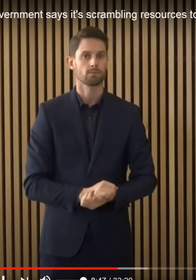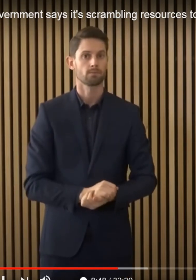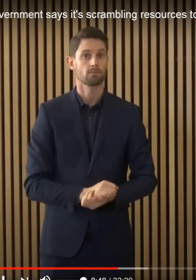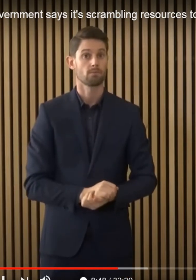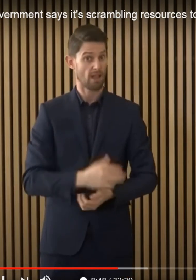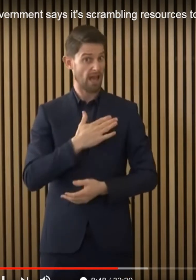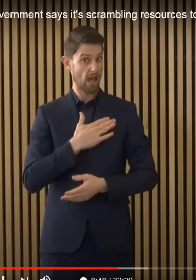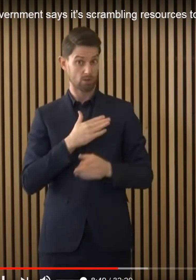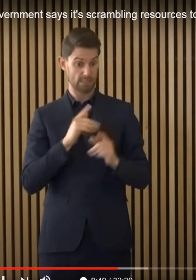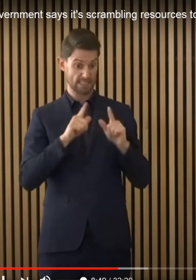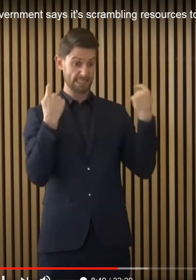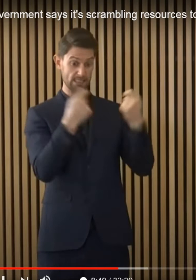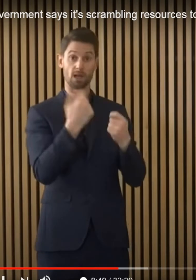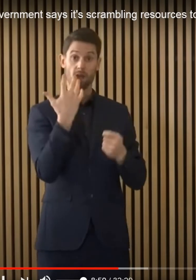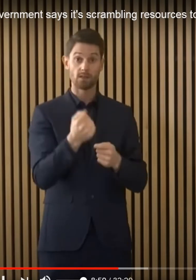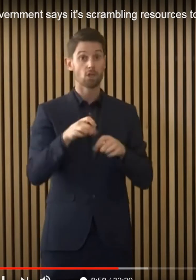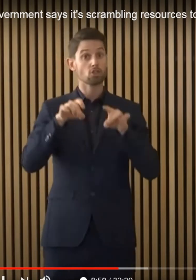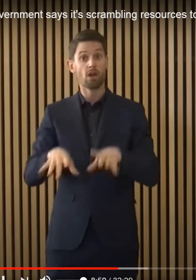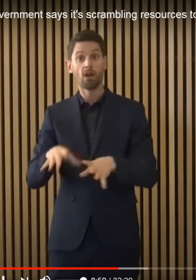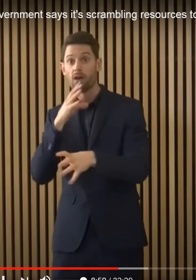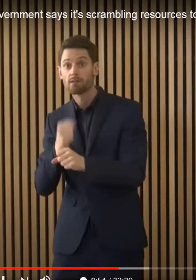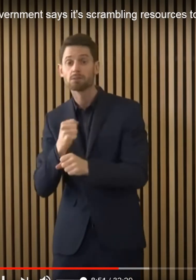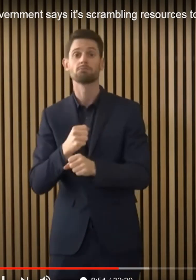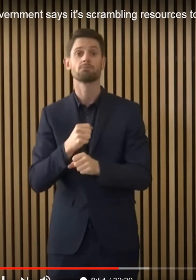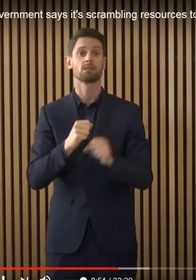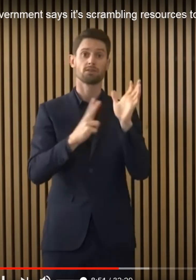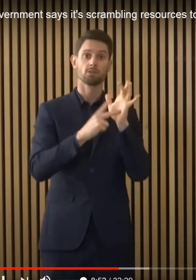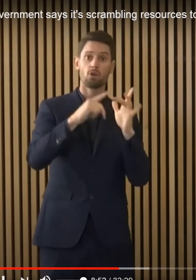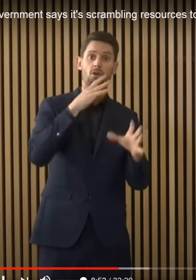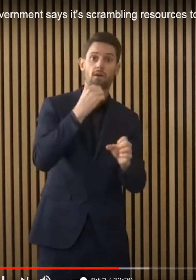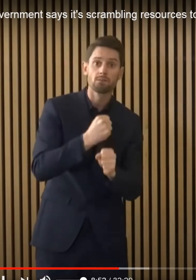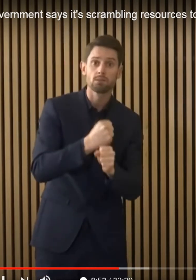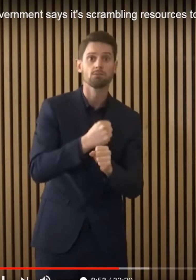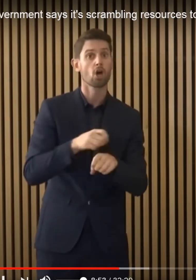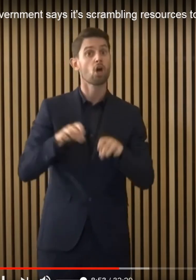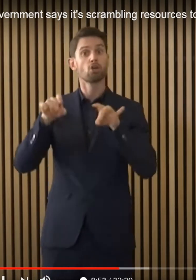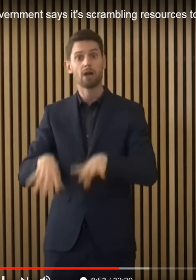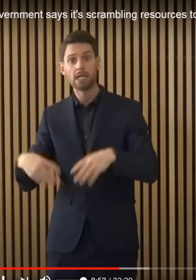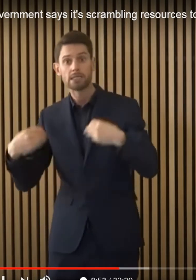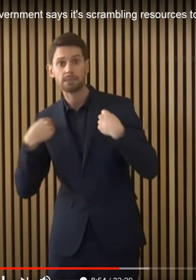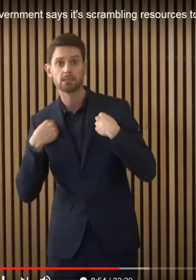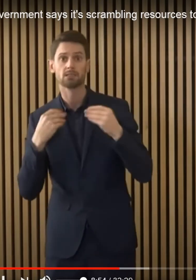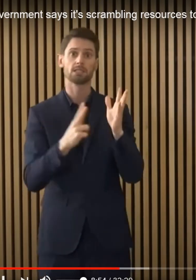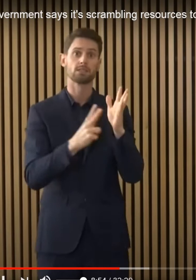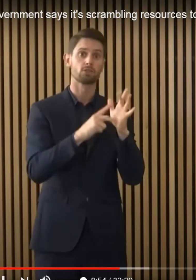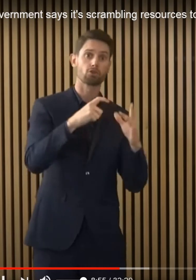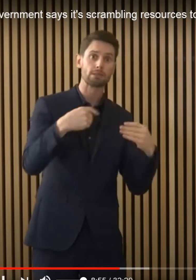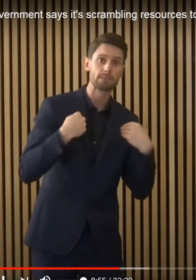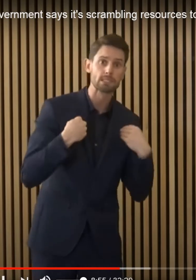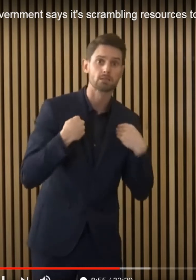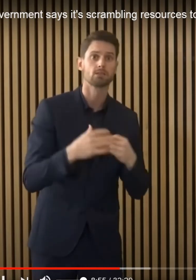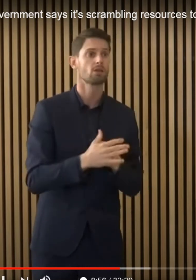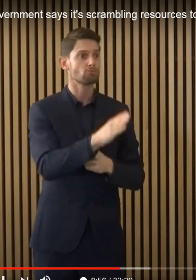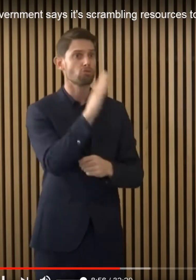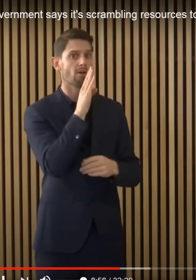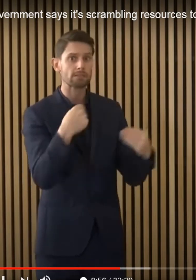Commonwealth agencies and governments, Victorian agencies and governments, the private sector,